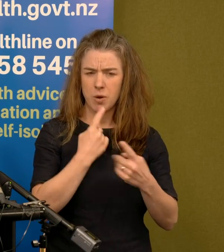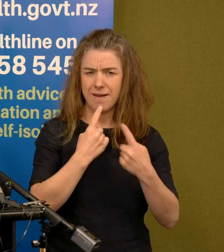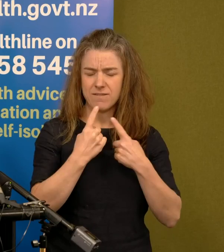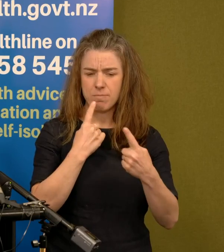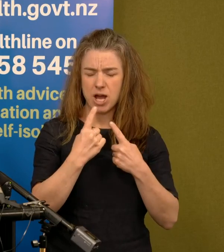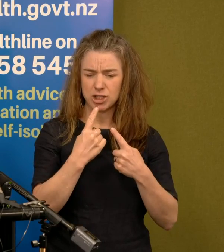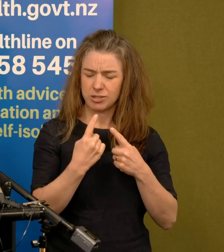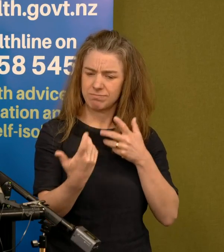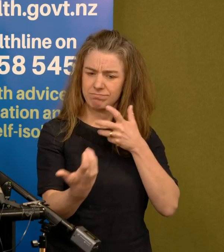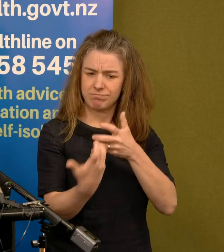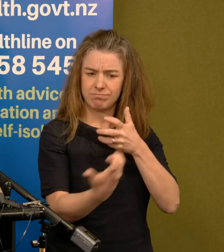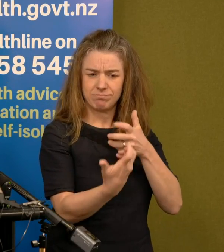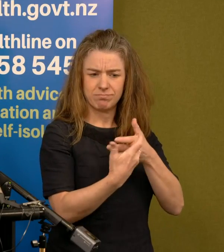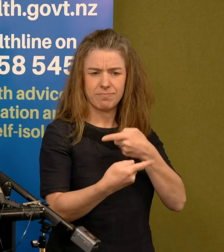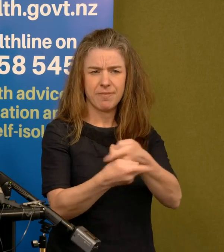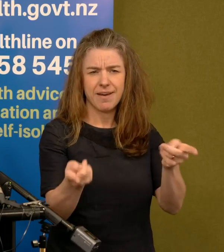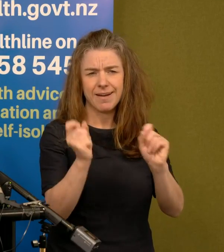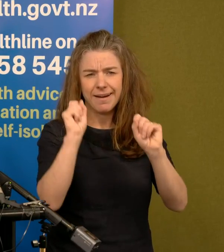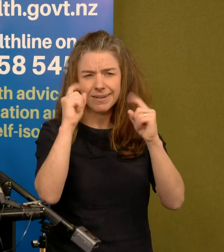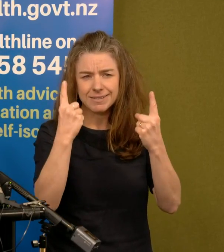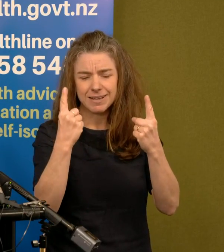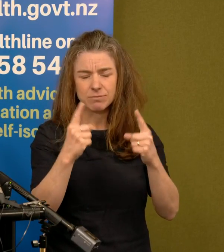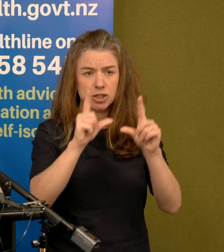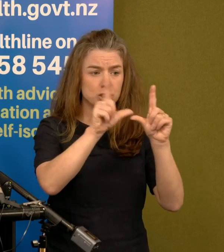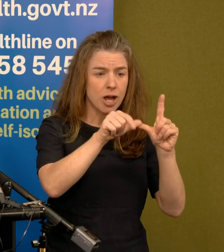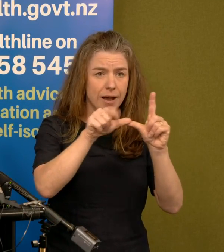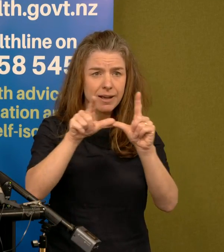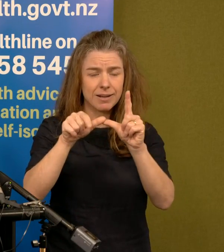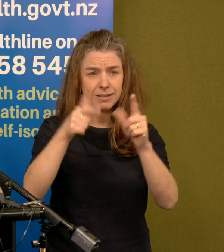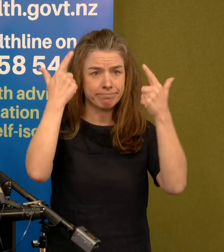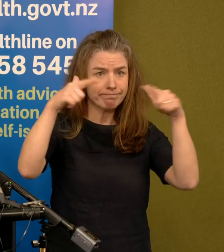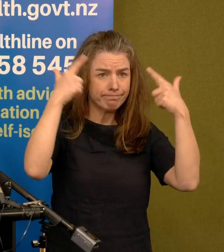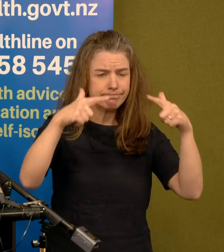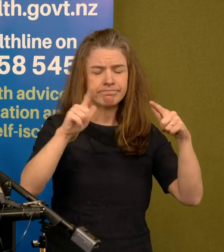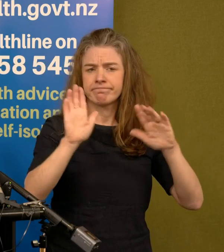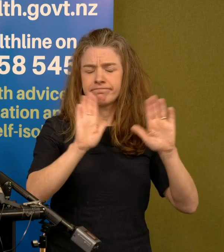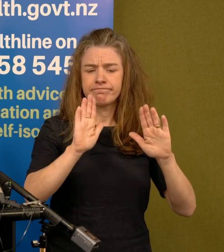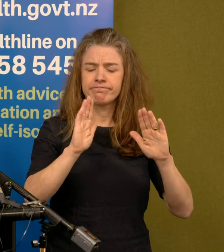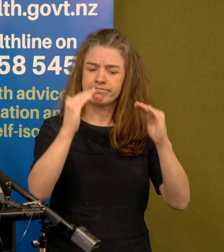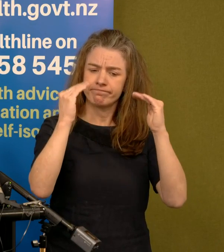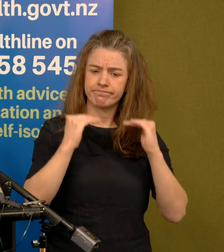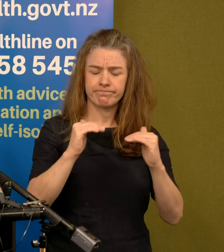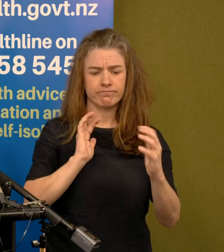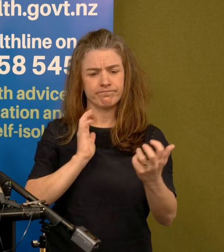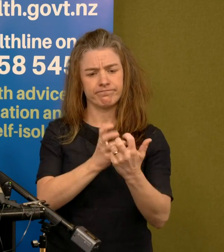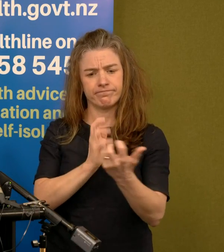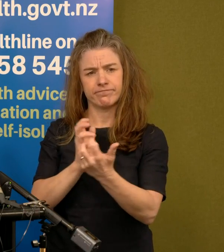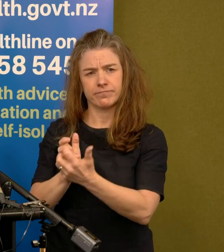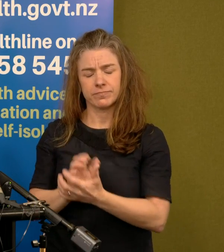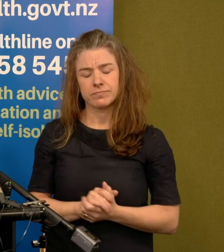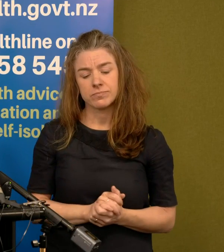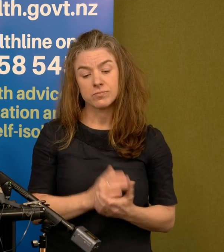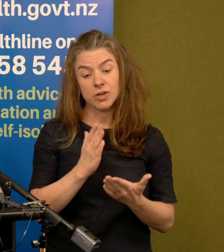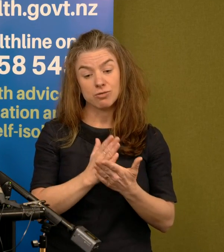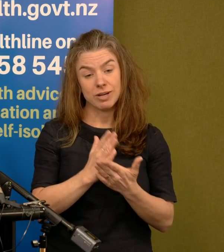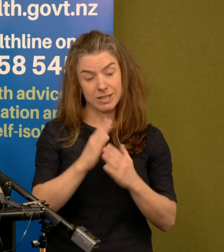So no big jargon, and focusing very much on the messaging at the moment, which remains